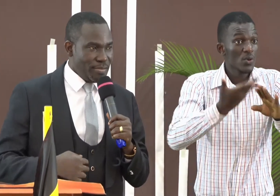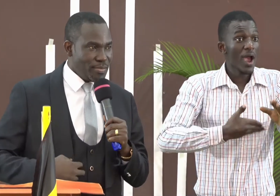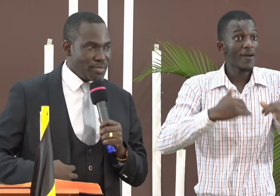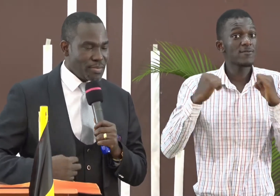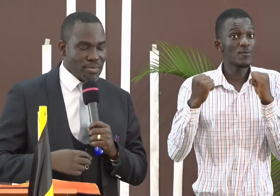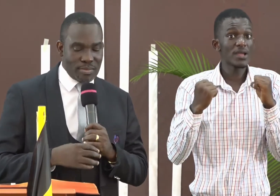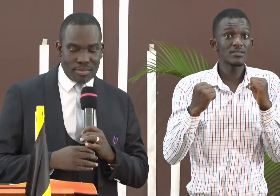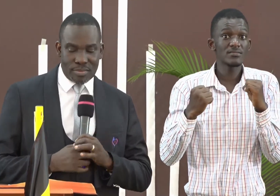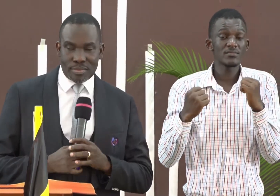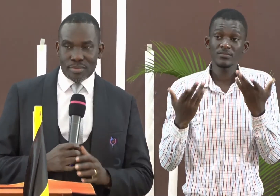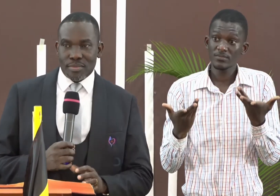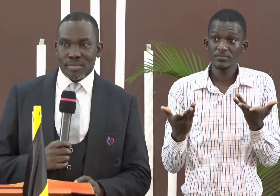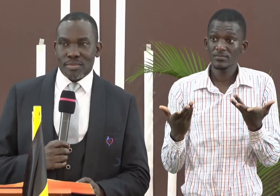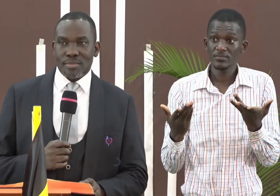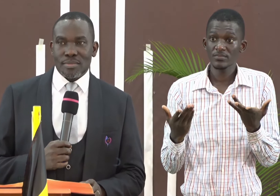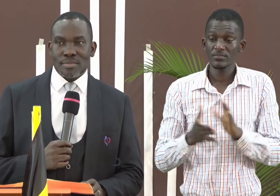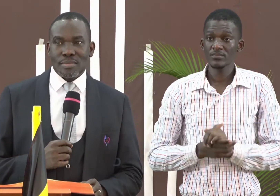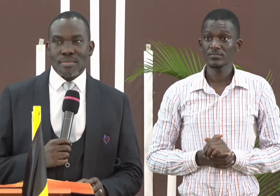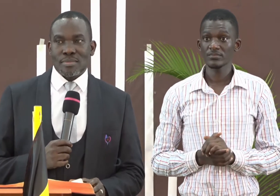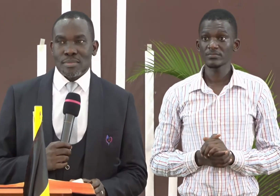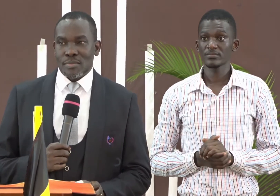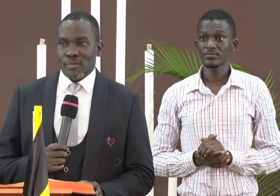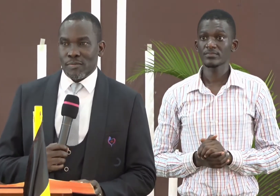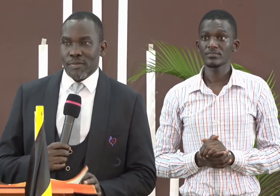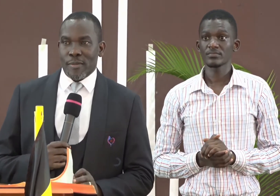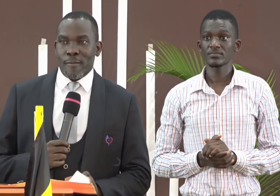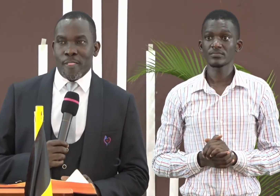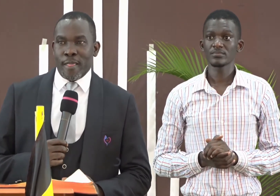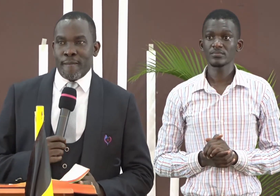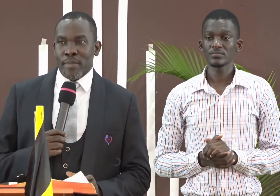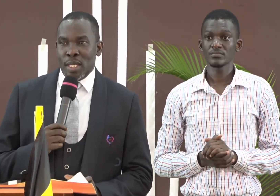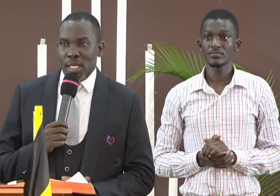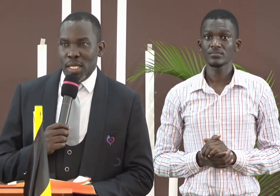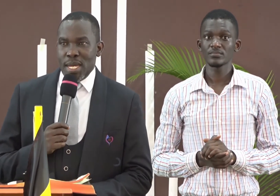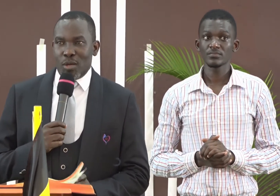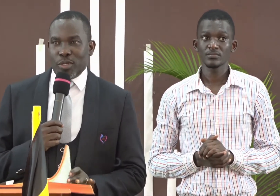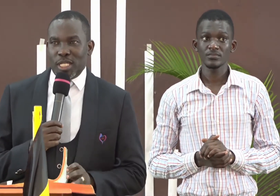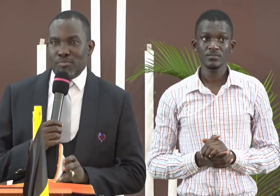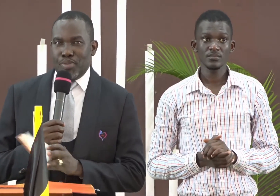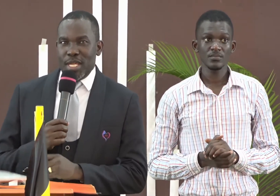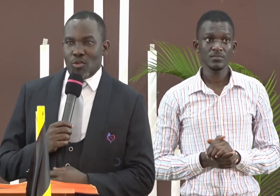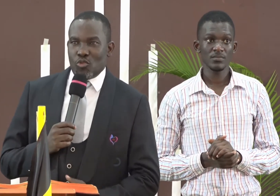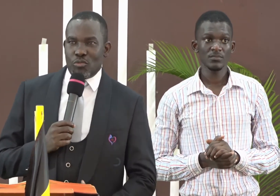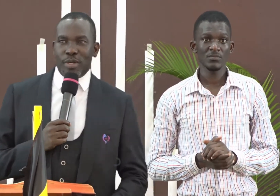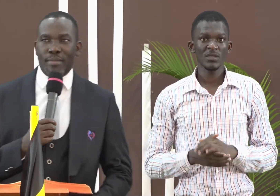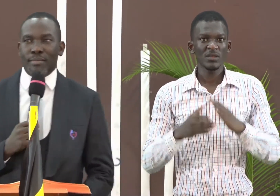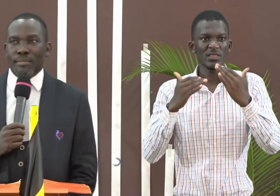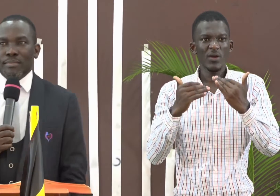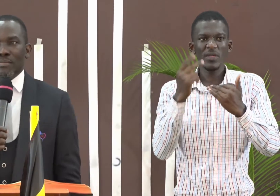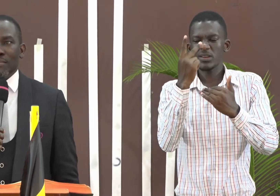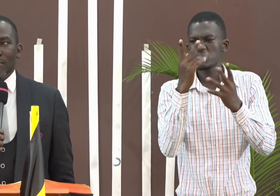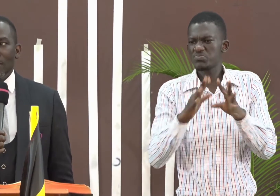amaanyi. Just know the truth, know what to do and do it when you still have your strength. Ennaku ziri bbiri enkulu mu